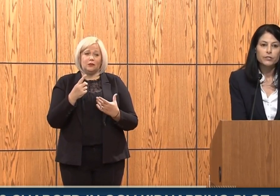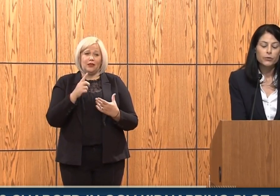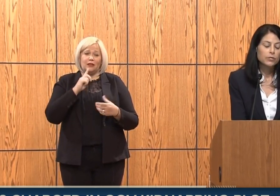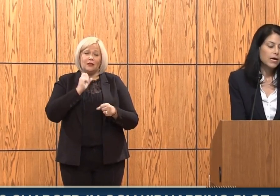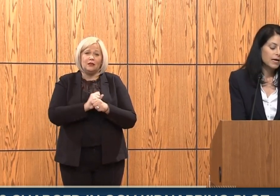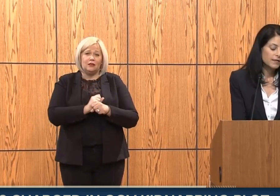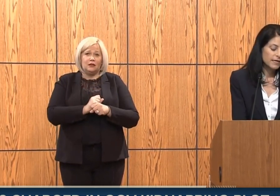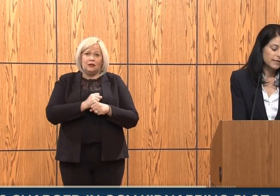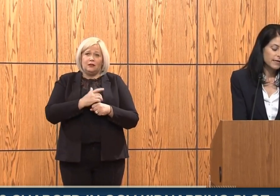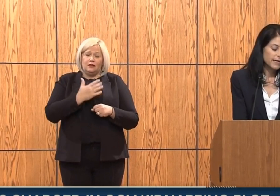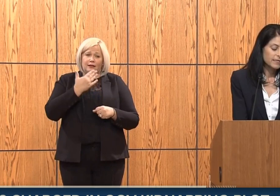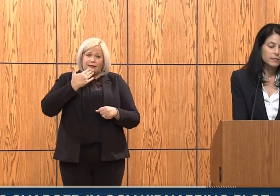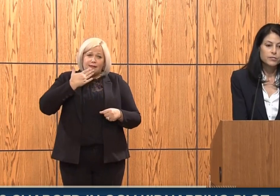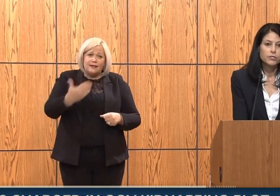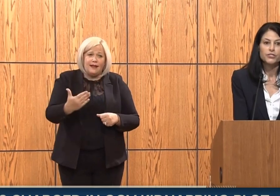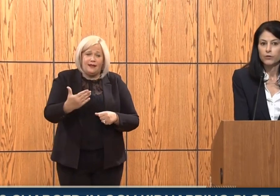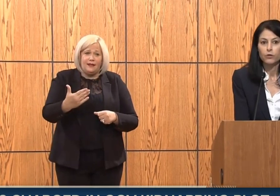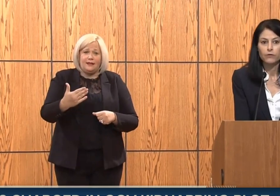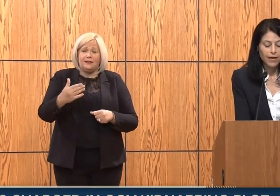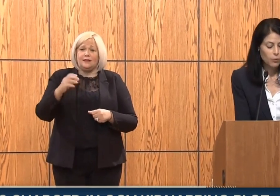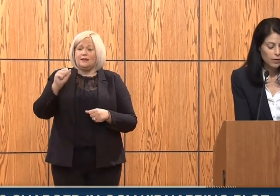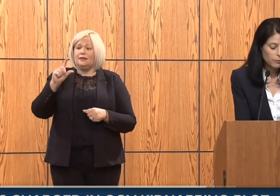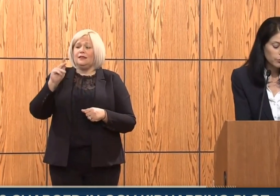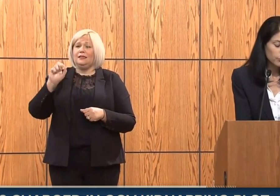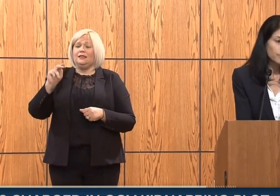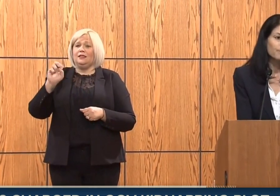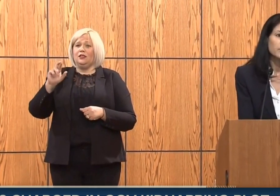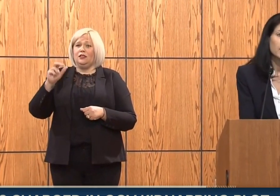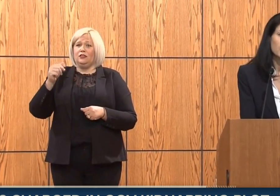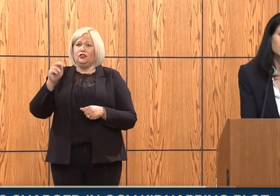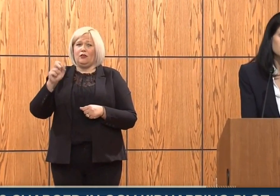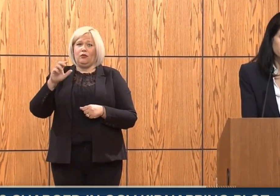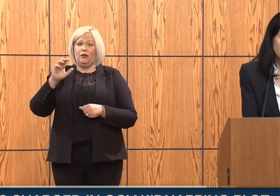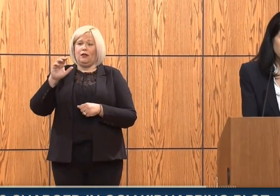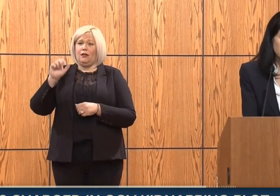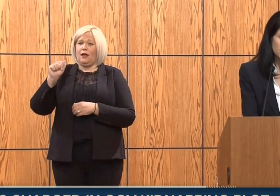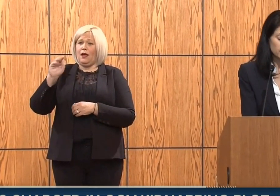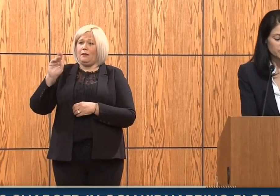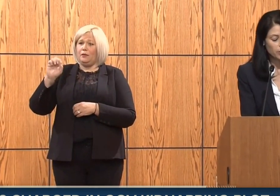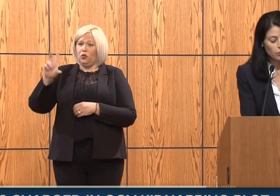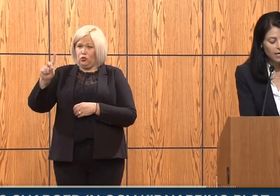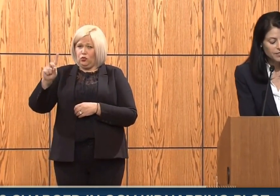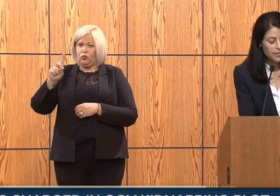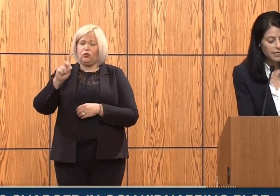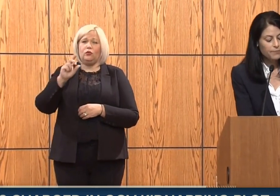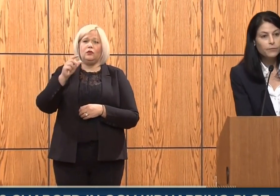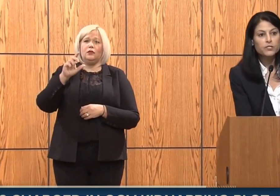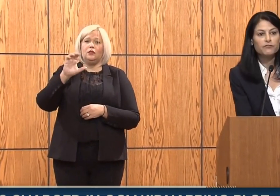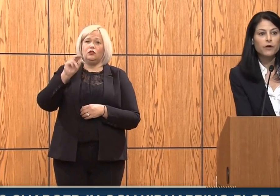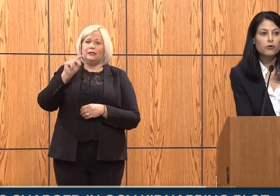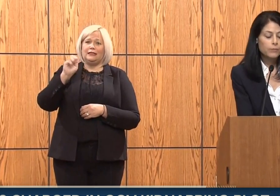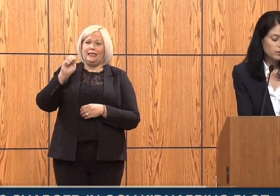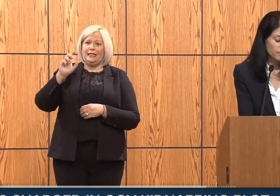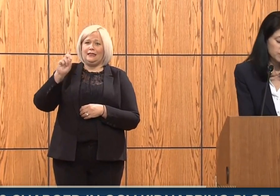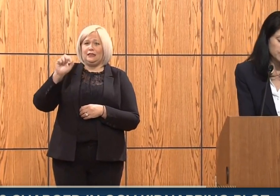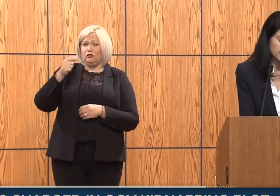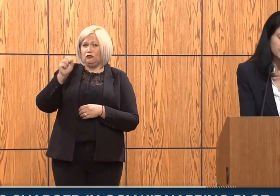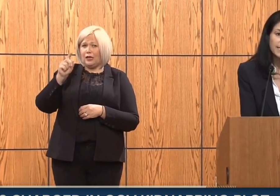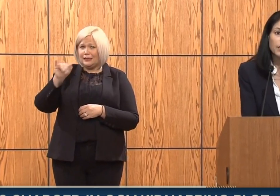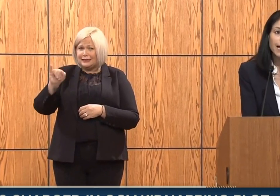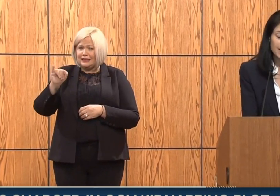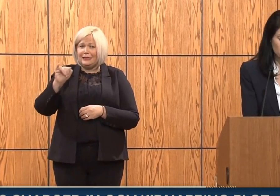with deep gratitude, thank Solicitor General Fadwa Hamoud, Chief Deputy Christina Grassi, Chief of our